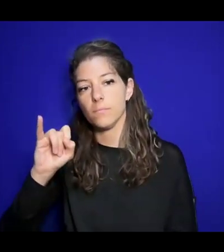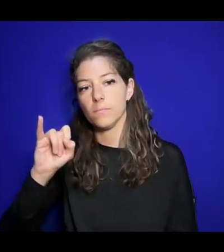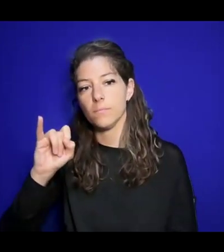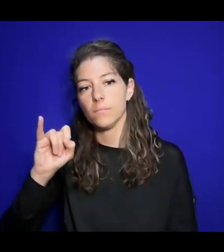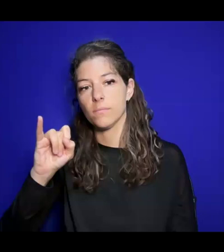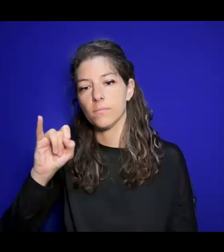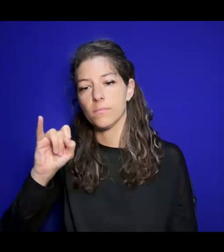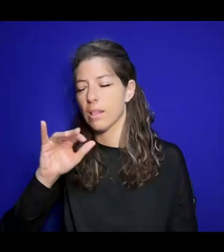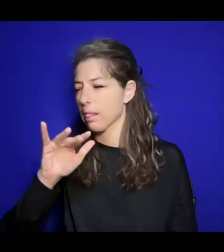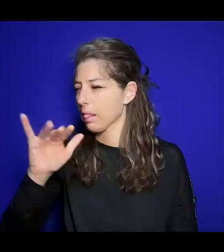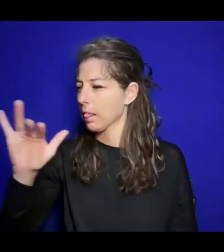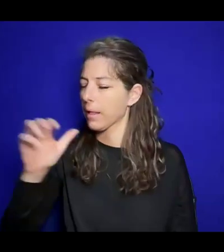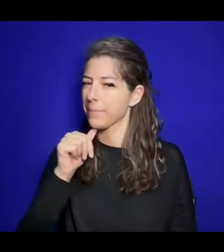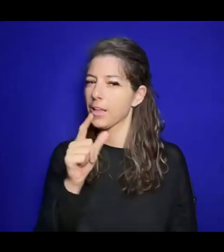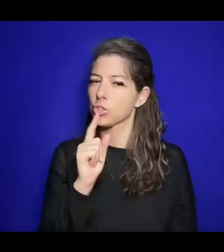iontophysis,